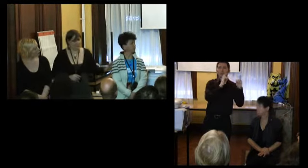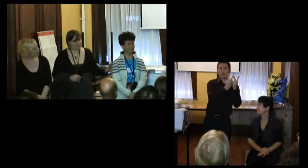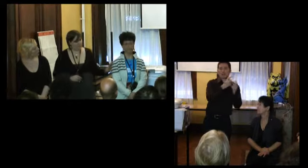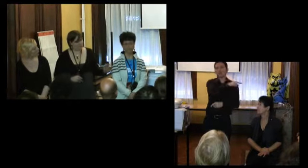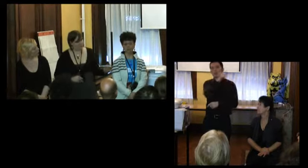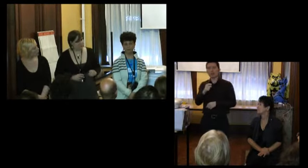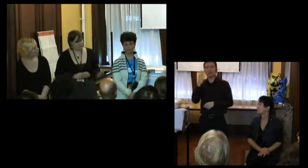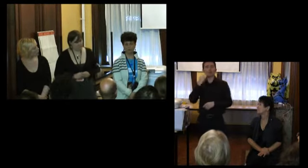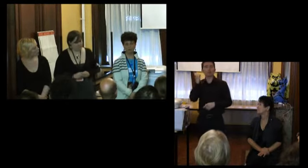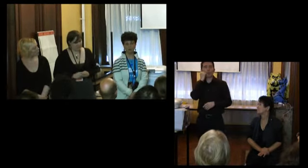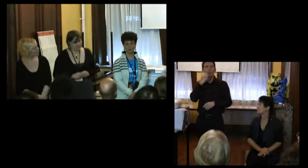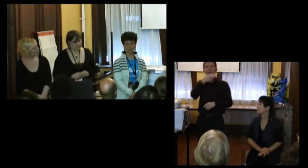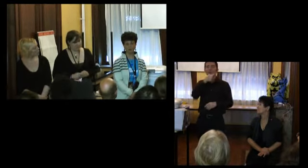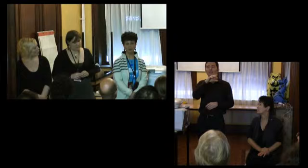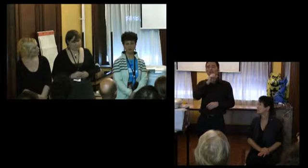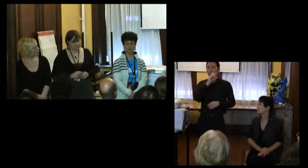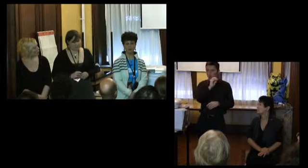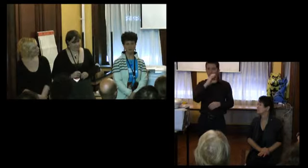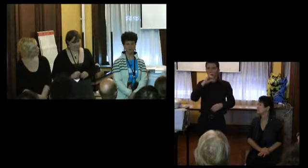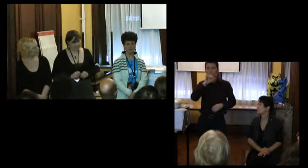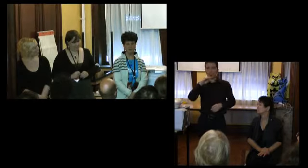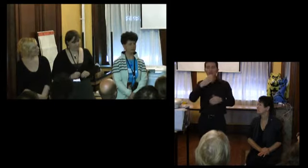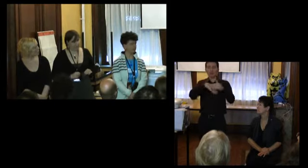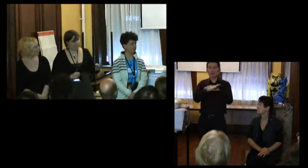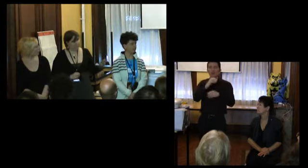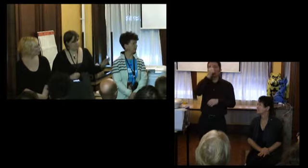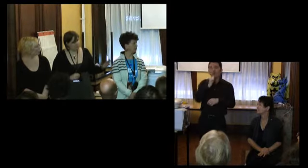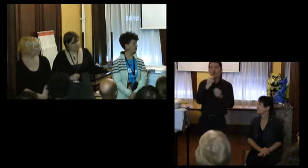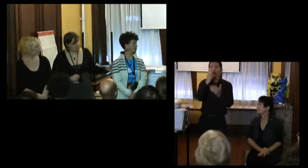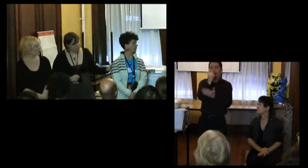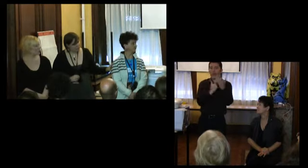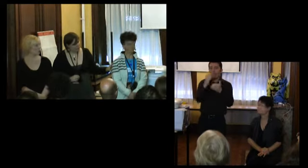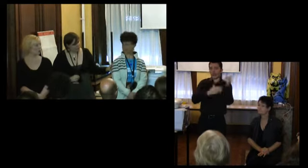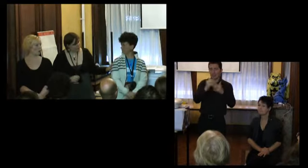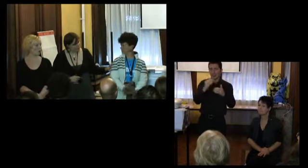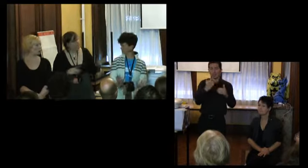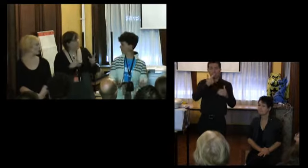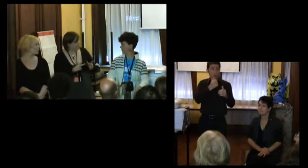Donc nous travaillons tous ensemble en commun pour développer tout ça. Voilà.